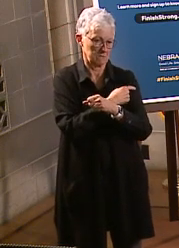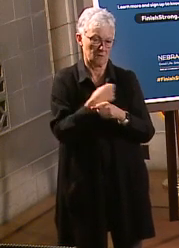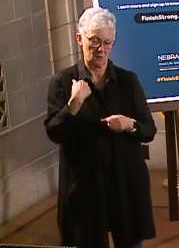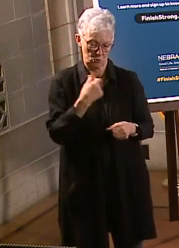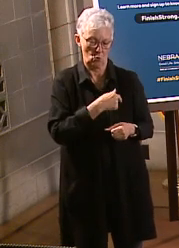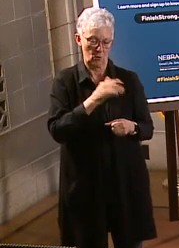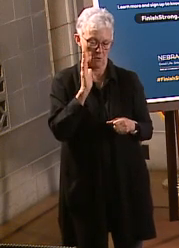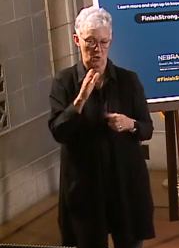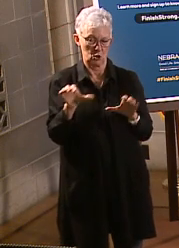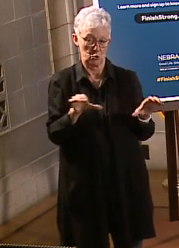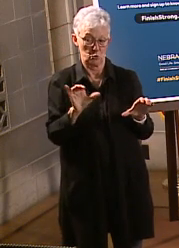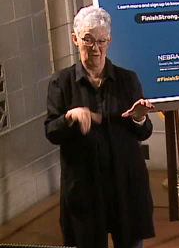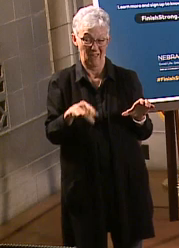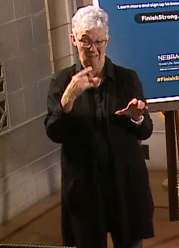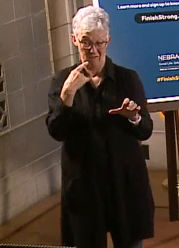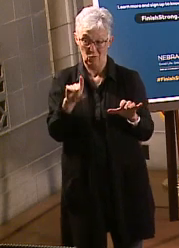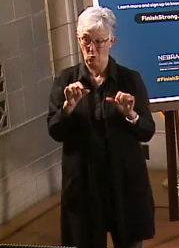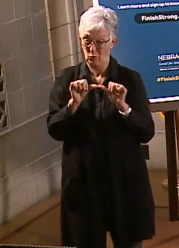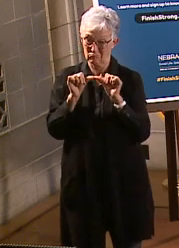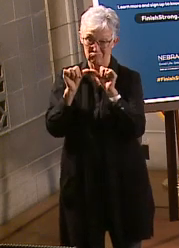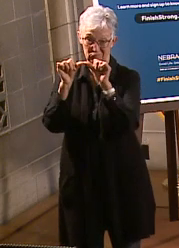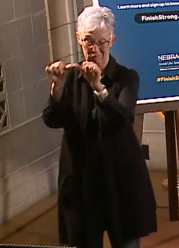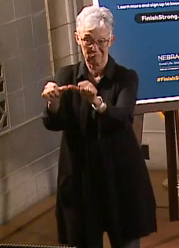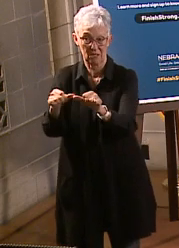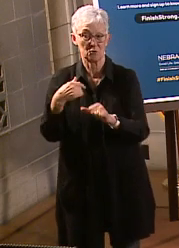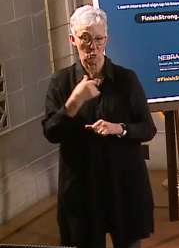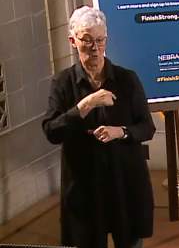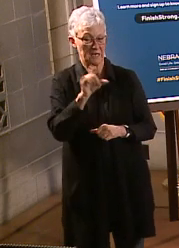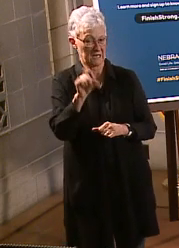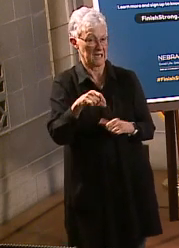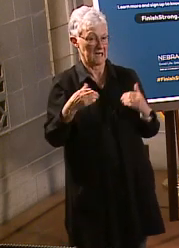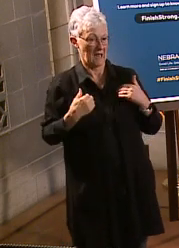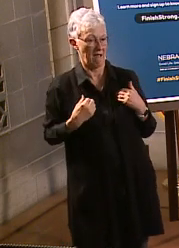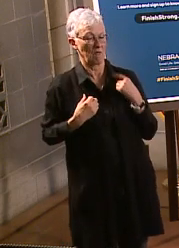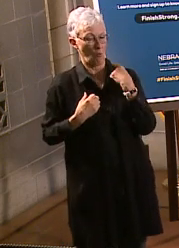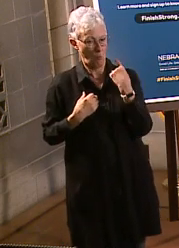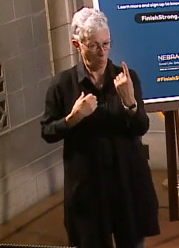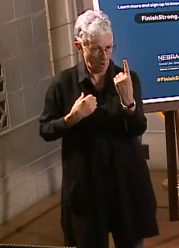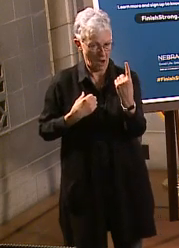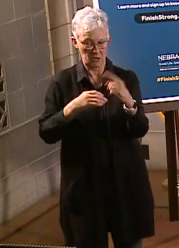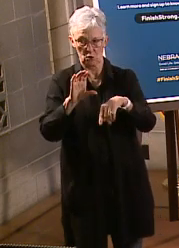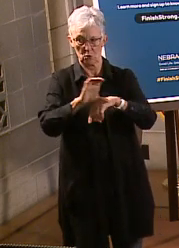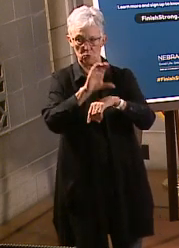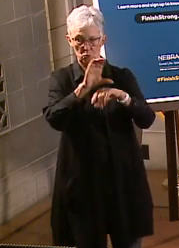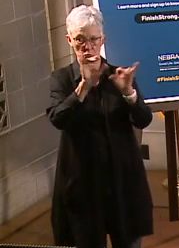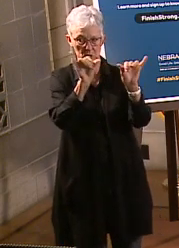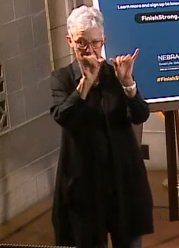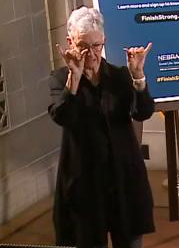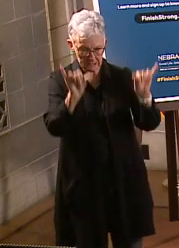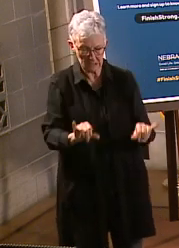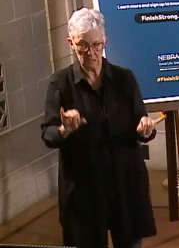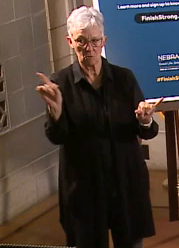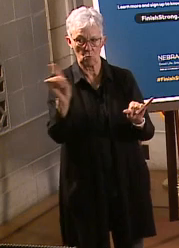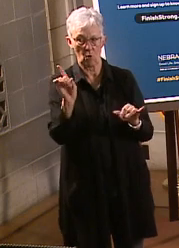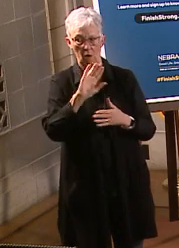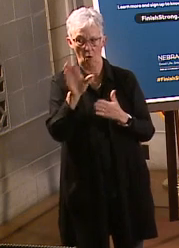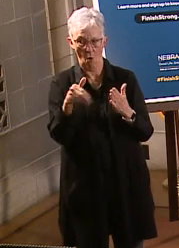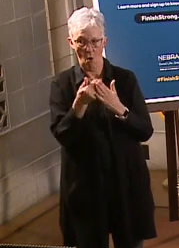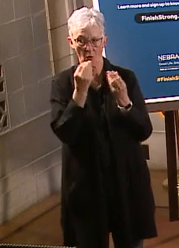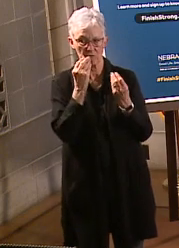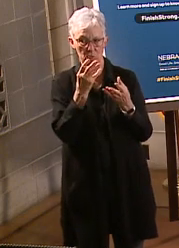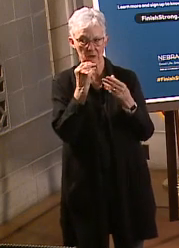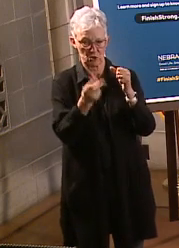while. And again, why we need to have a tool that everybody's on so that we can make sure that we're providing a high level of customer service